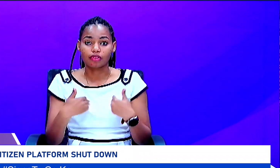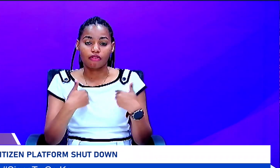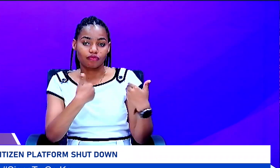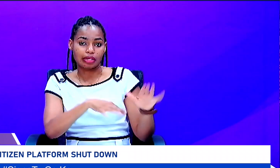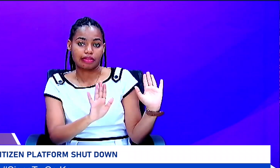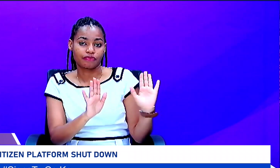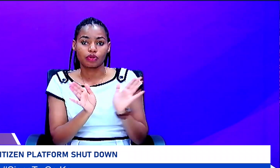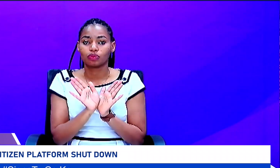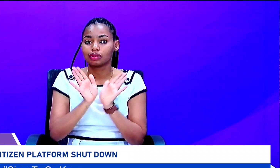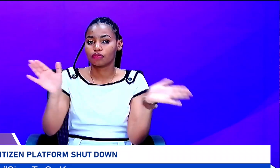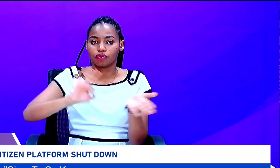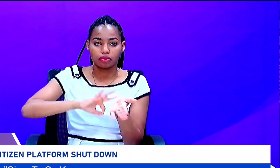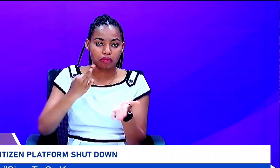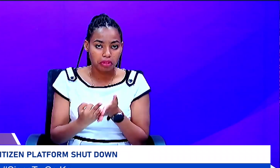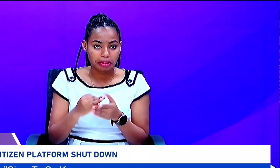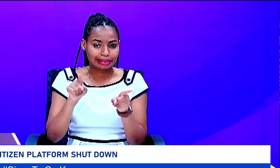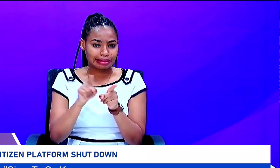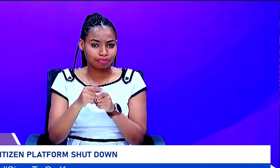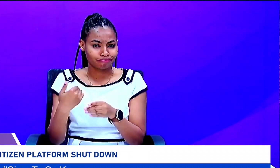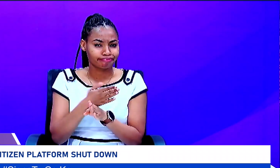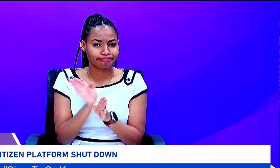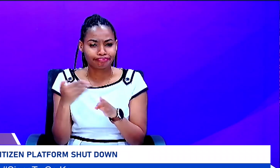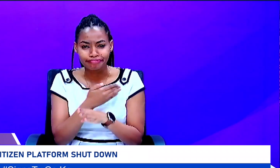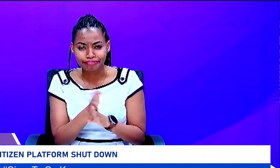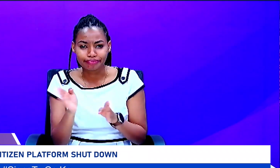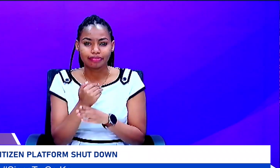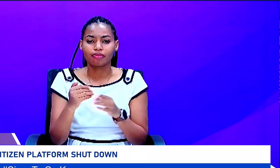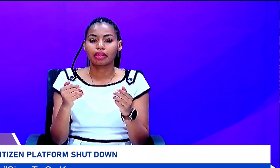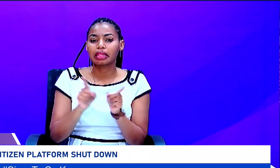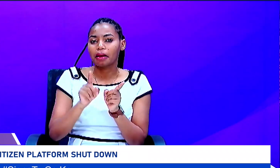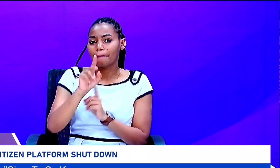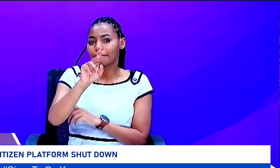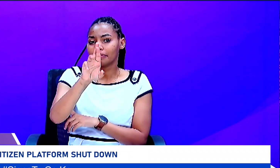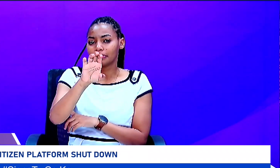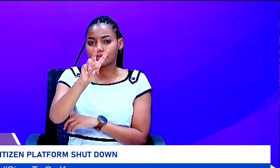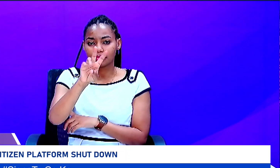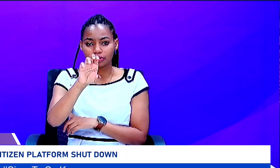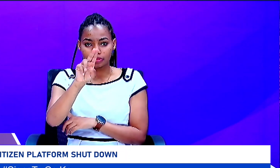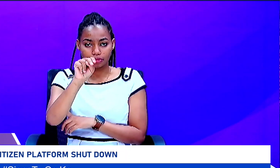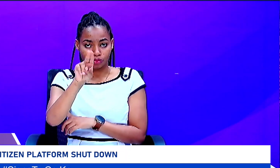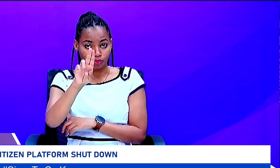111 billion shillings, warning that the system has left public funds exposed to fraud,